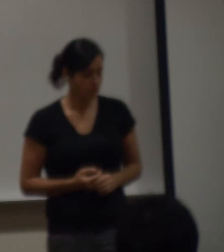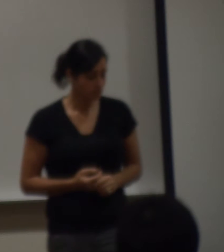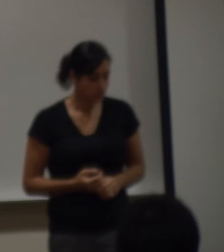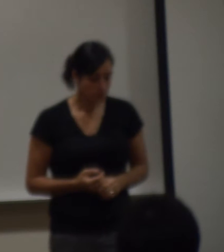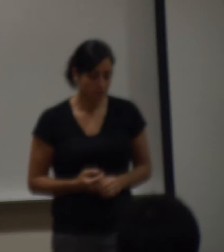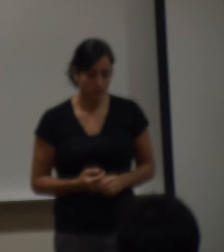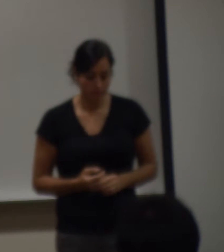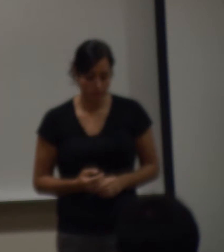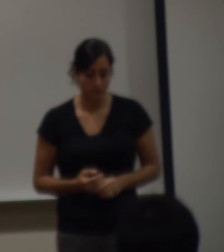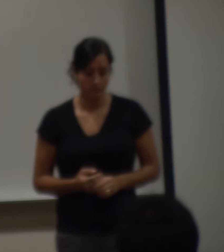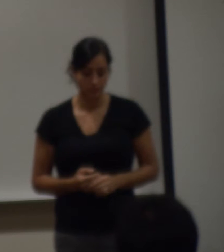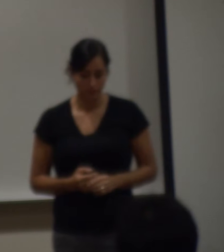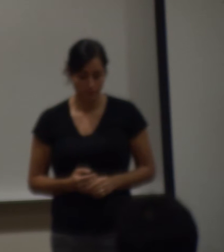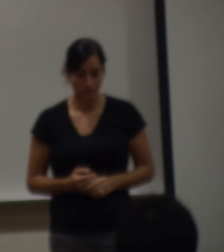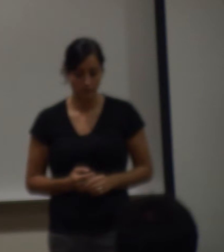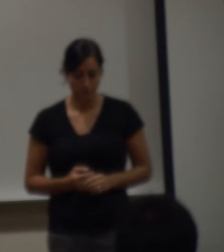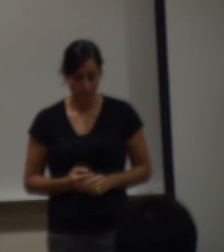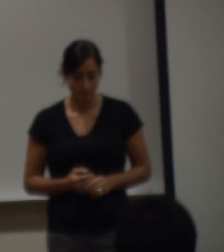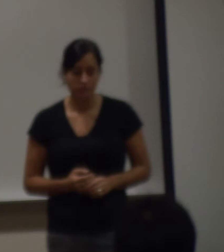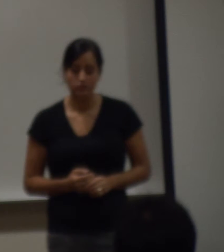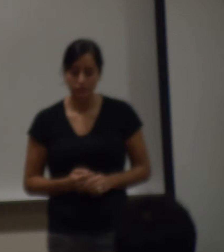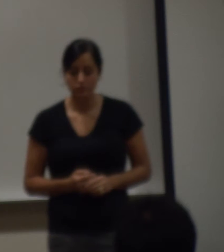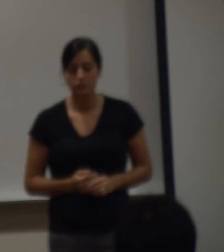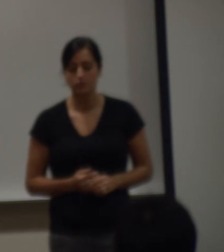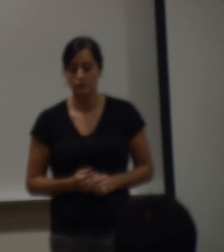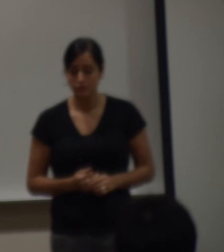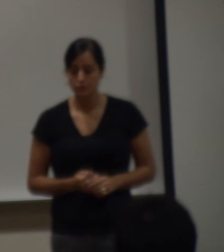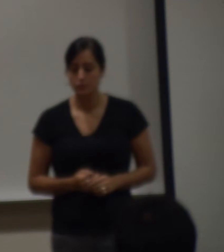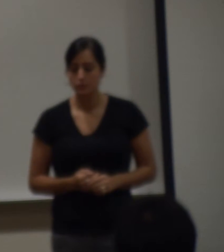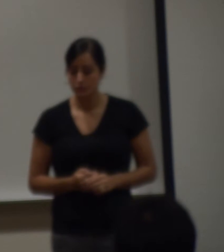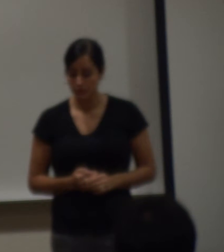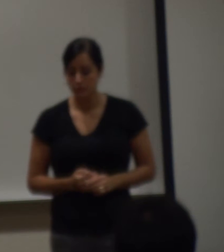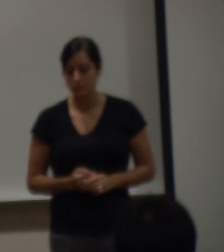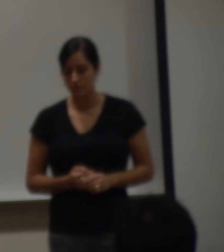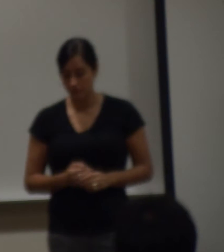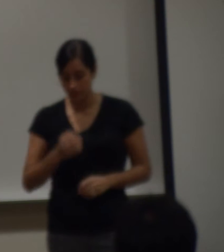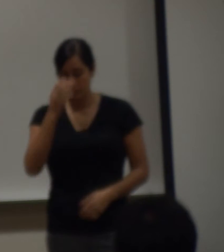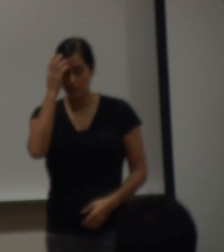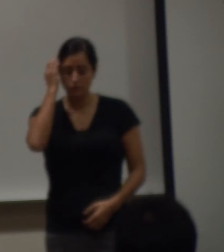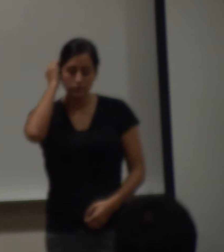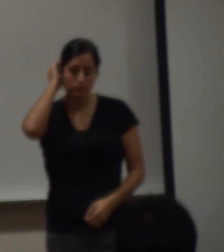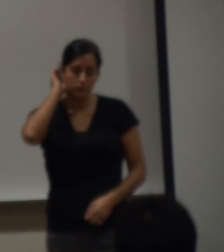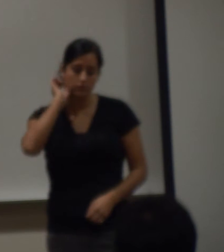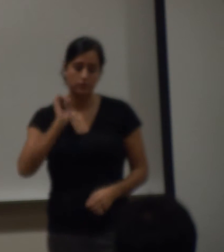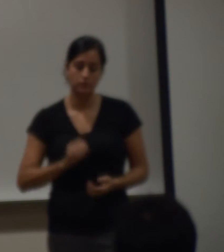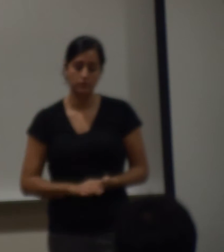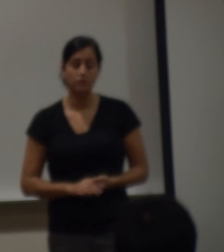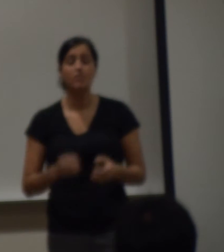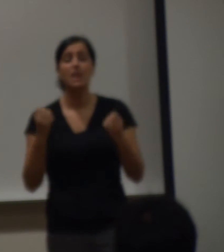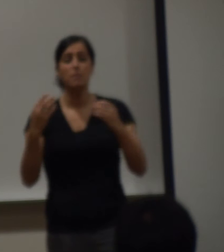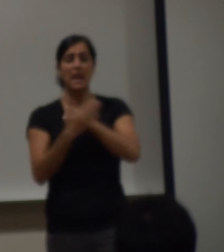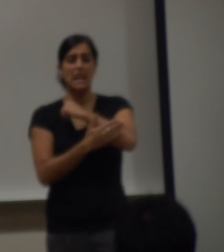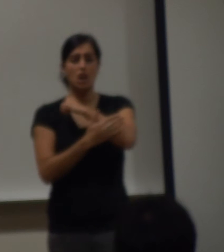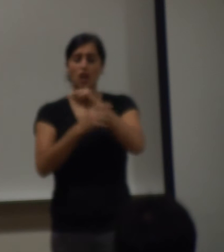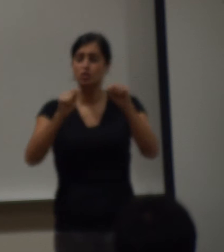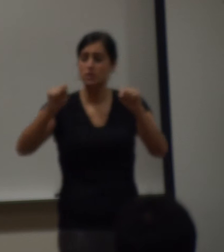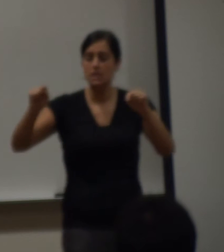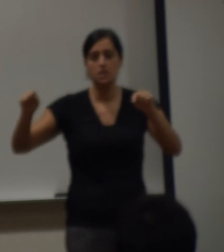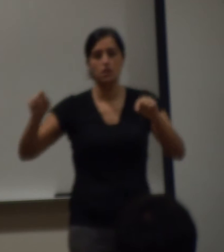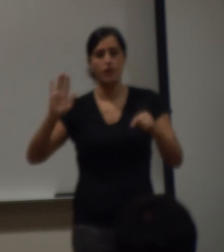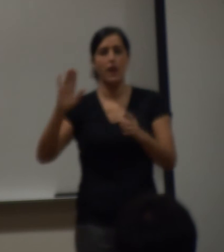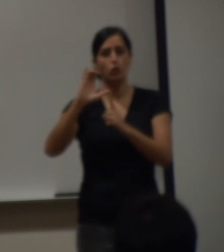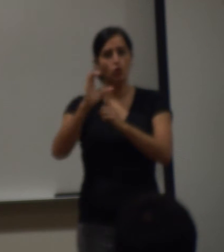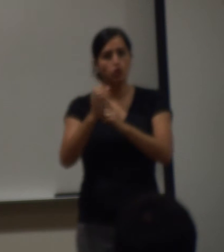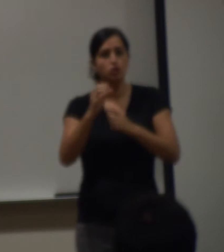got many countries that, it's a similar issue. Many countries have a culture of migration, as Mexico